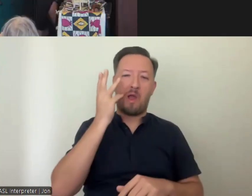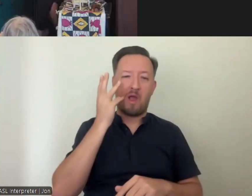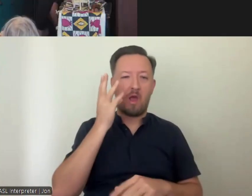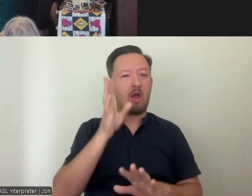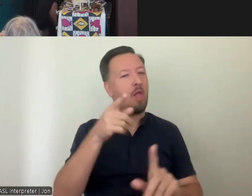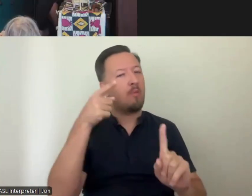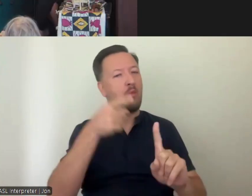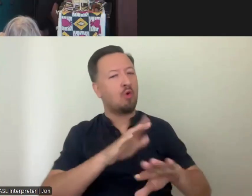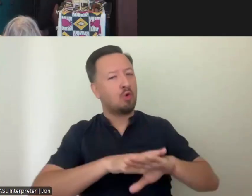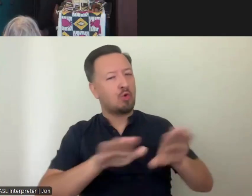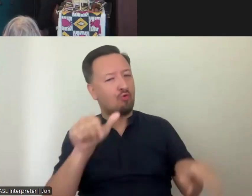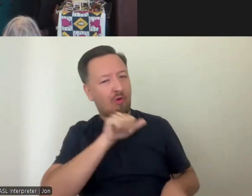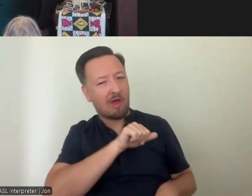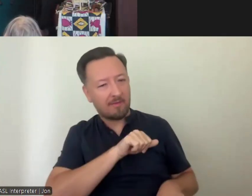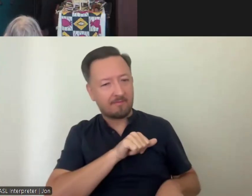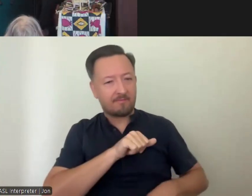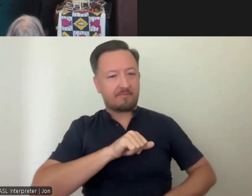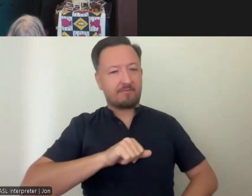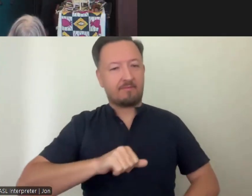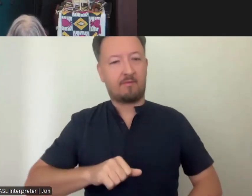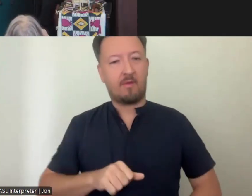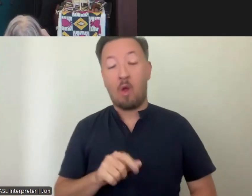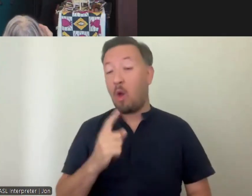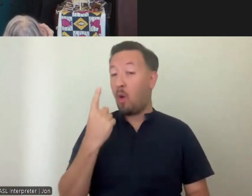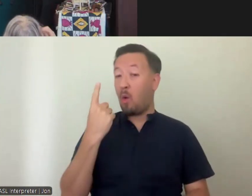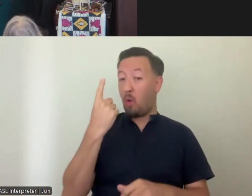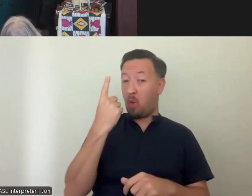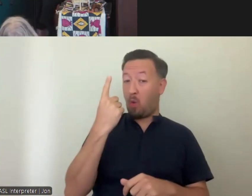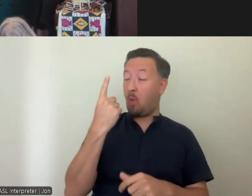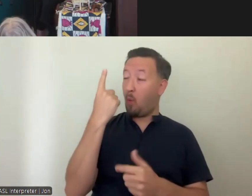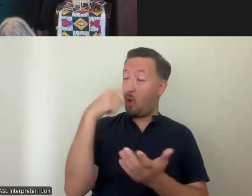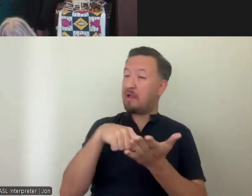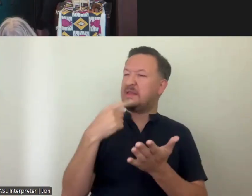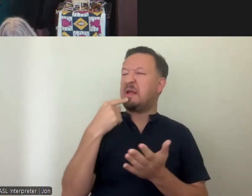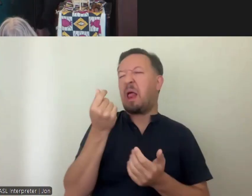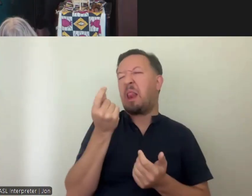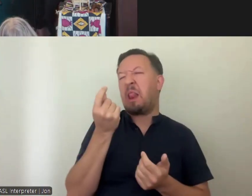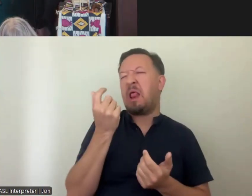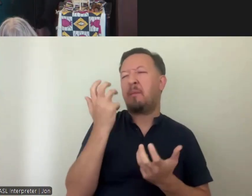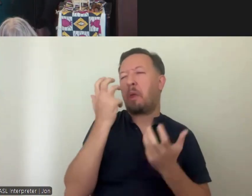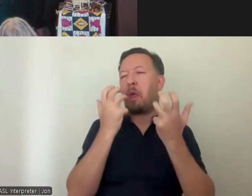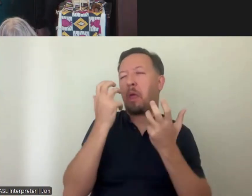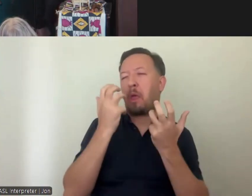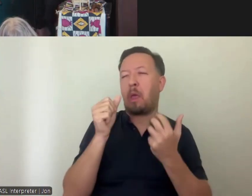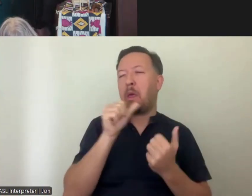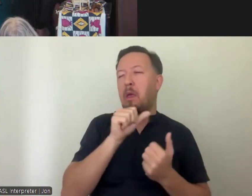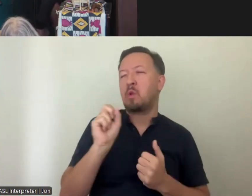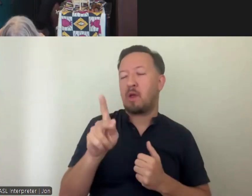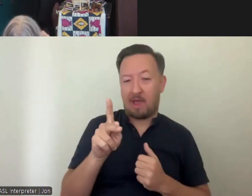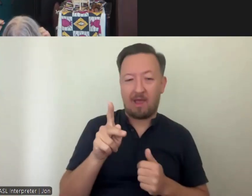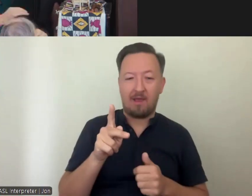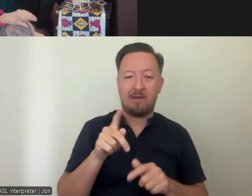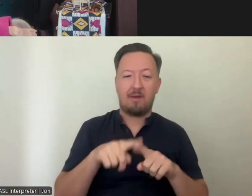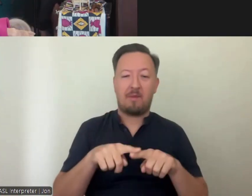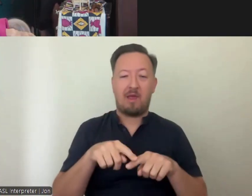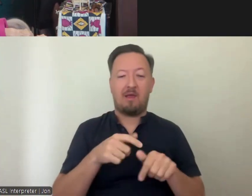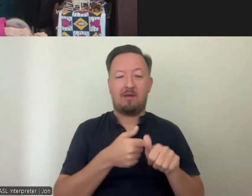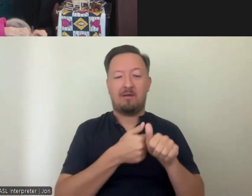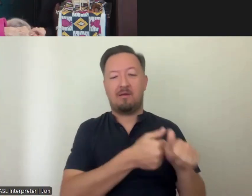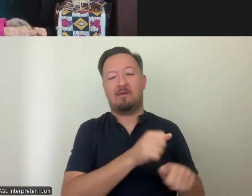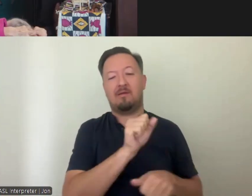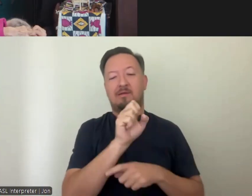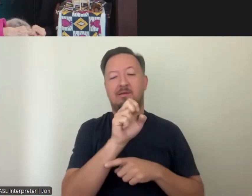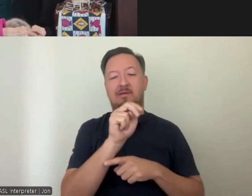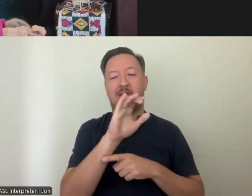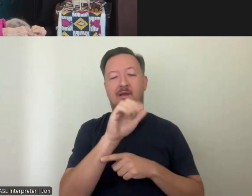drunk. Oh, no, I think one of them said a little intoxication. A little intoxication is okay, according to Seneca at least. Yeah, so how do you address the people